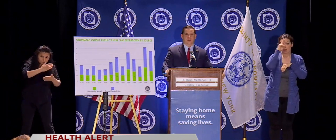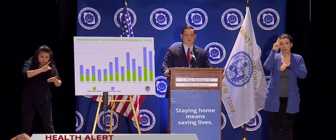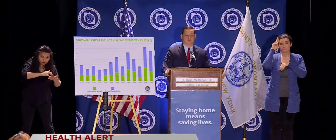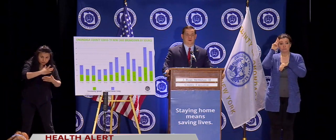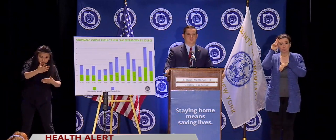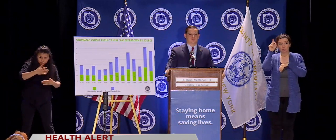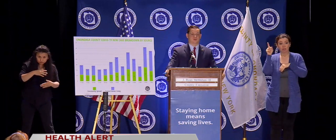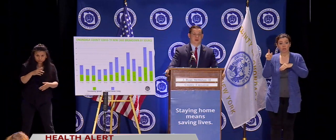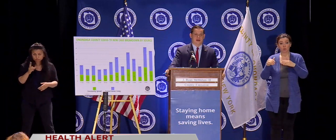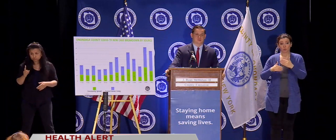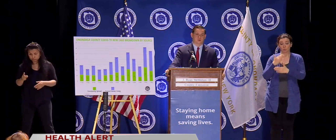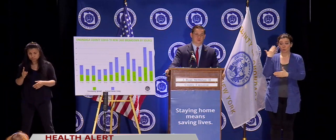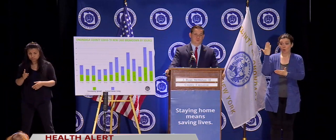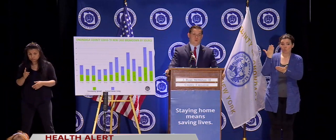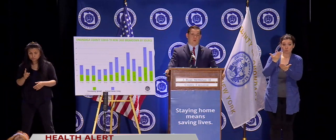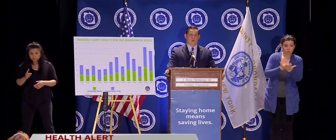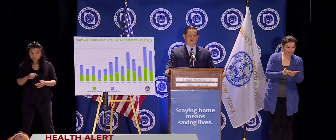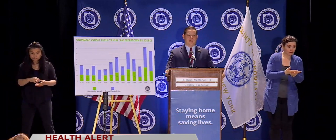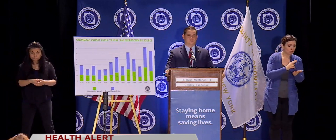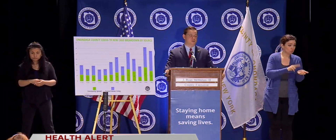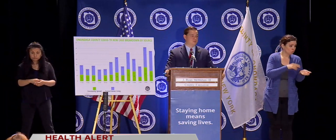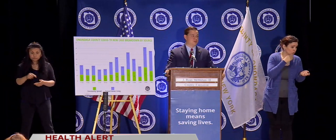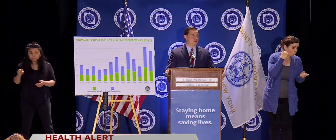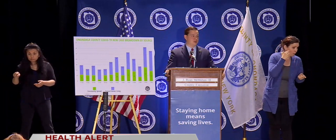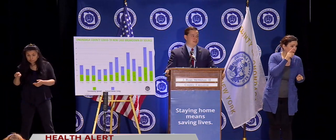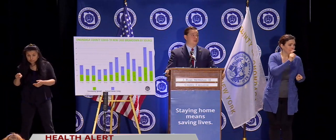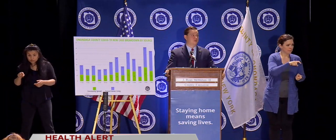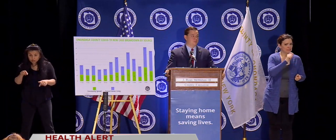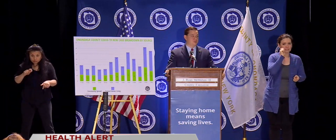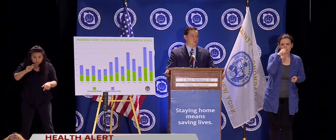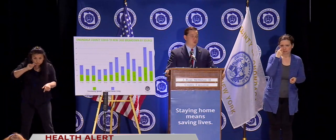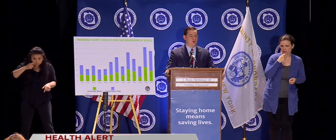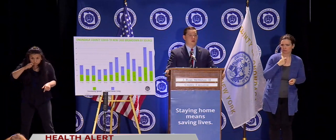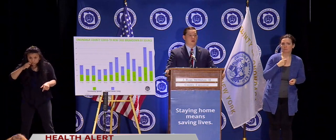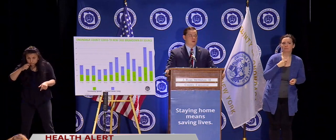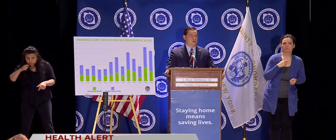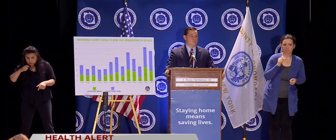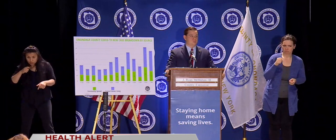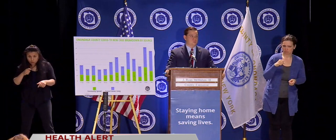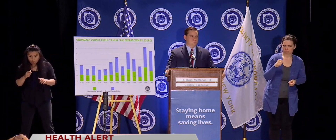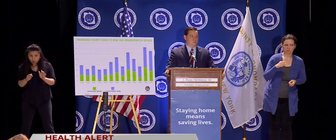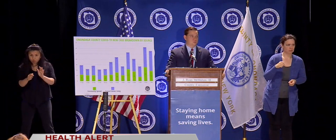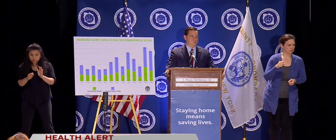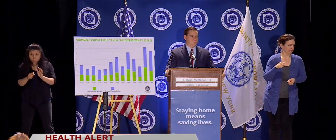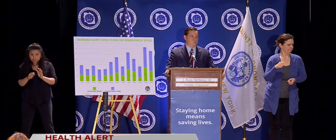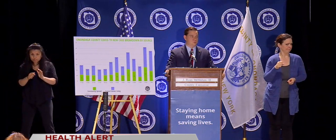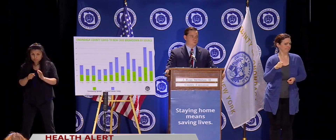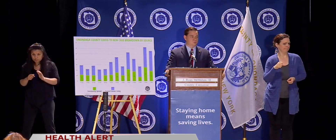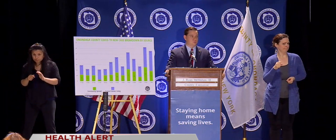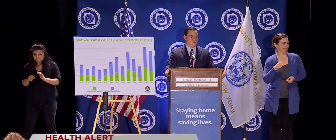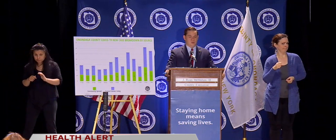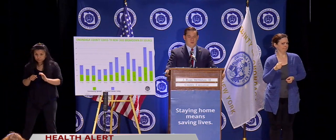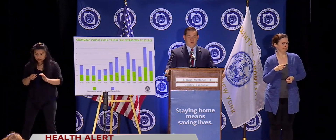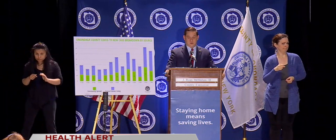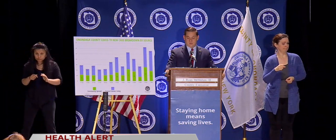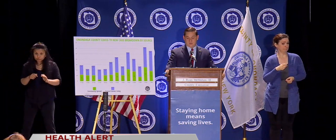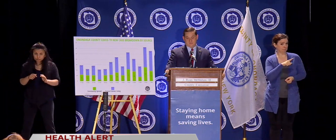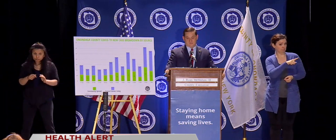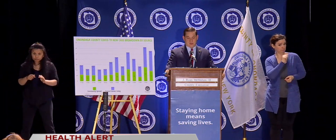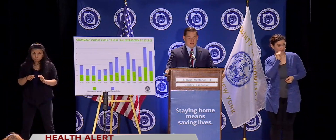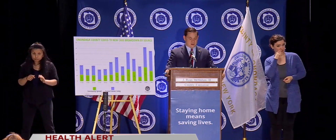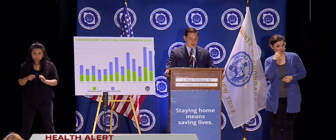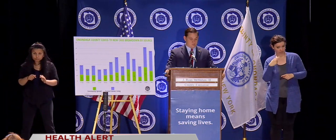their request of us for the hospitals. We'll work with the hospitals and make sure that's lived up to. Has that testing not occurred up until now? It